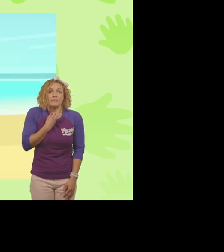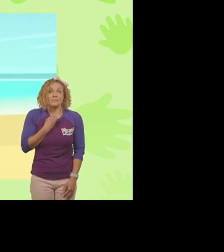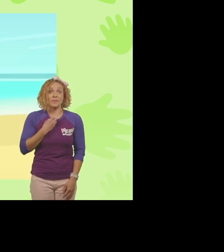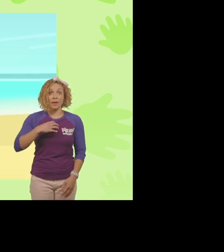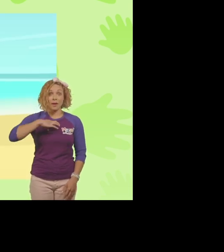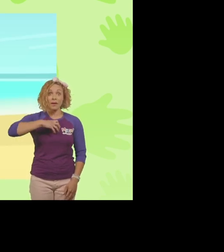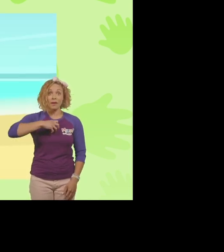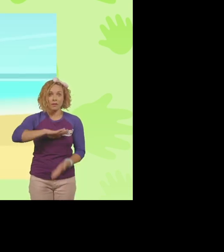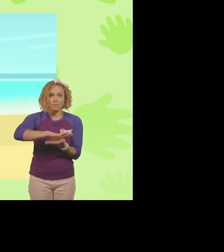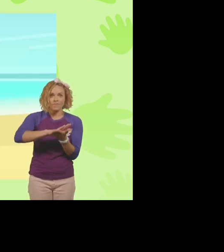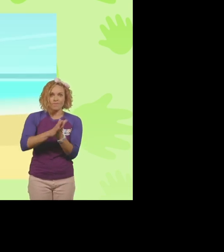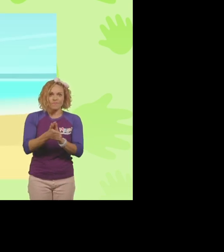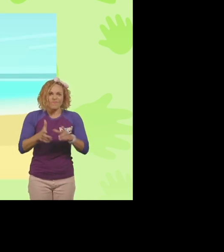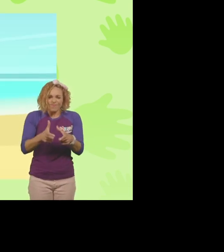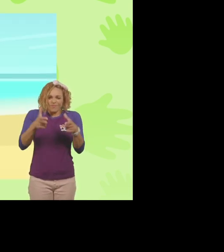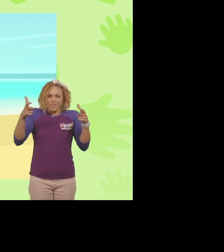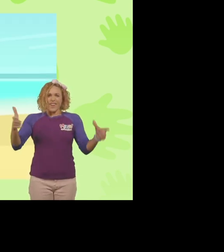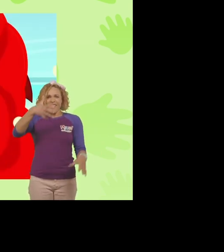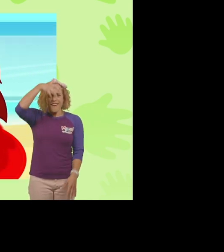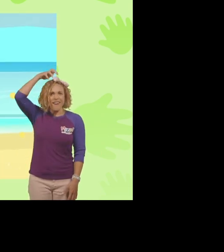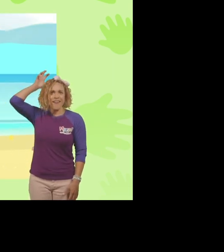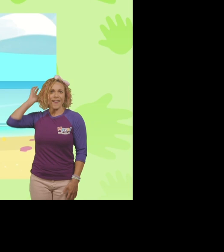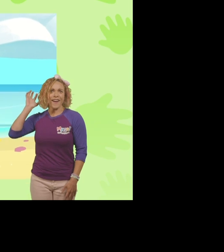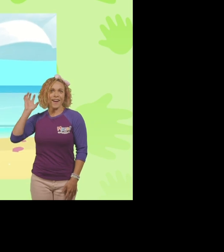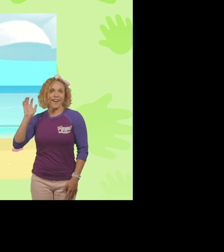Morph into a giant lion morphle.